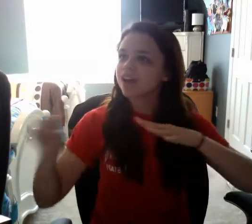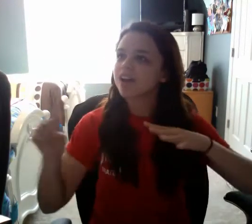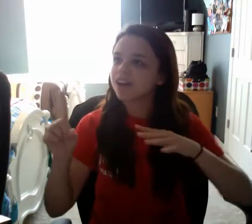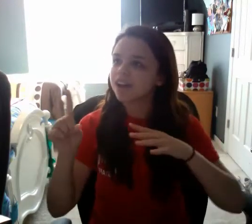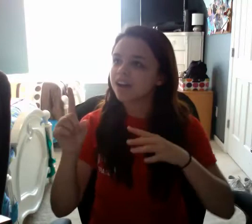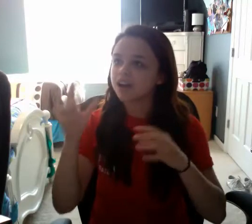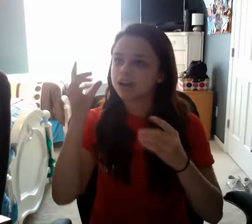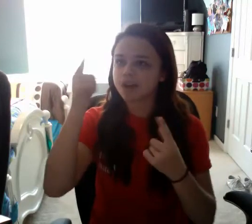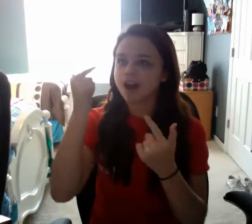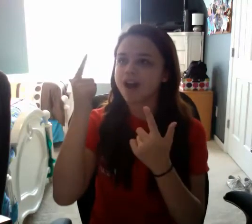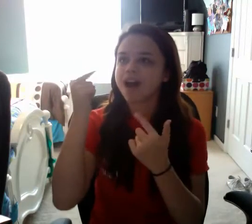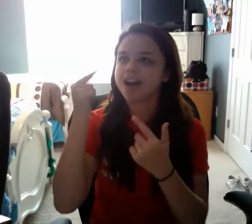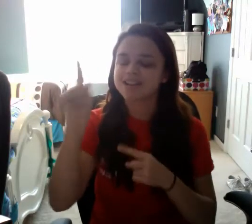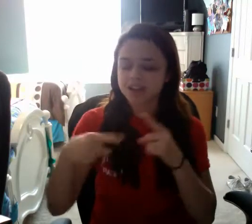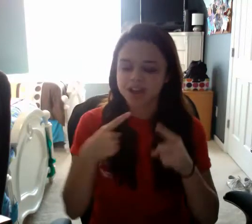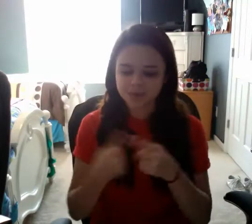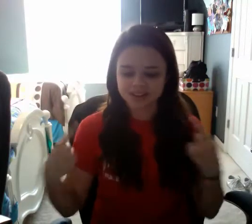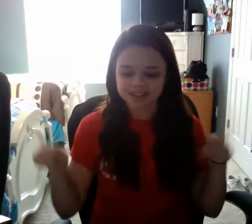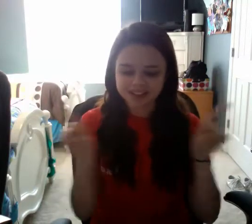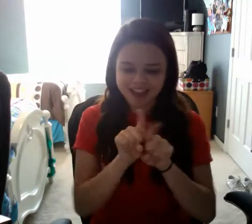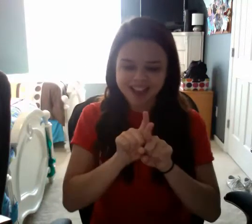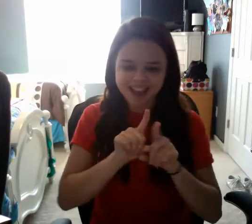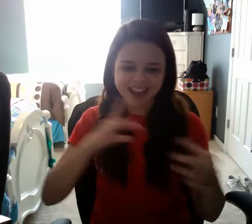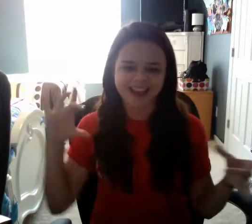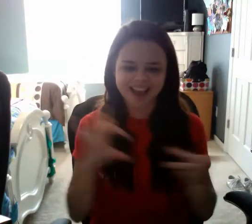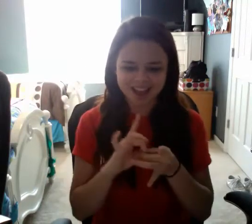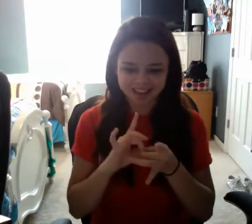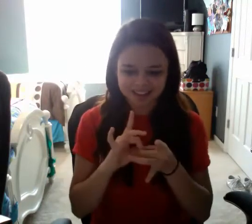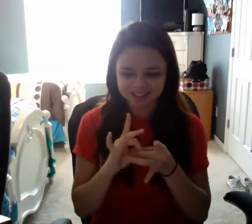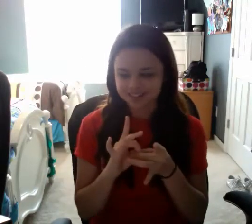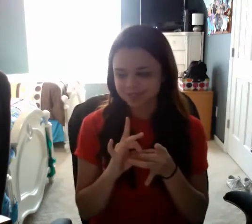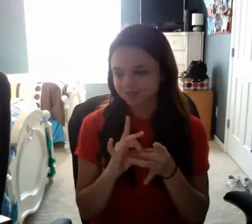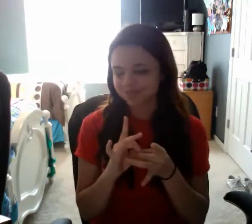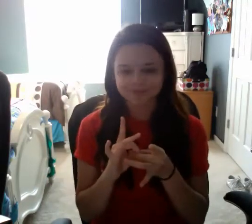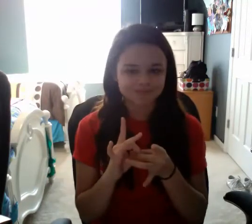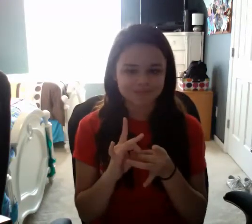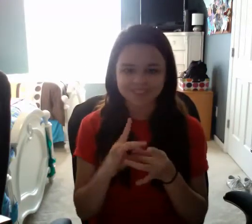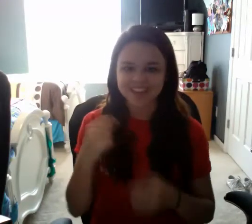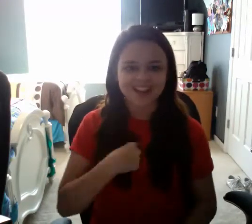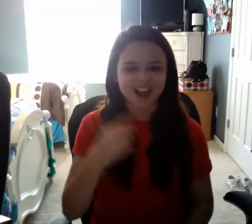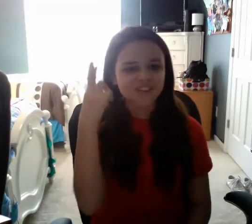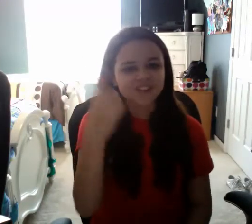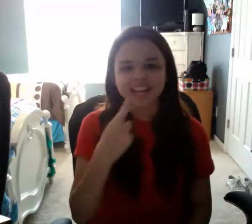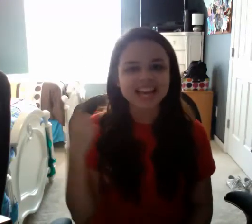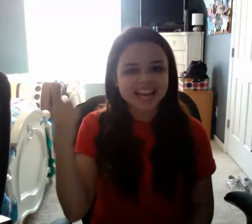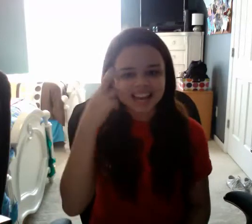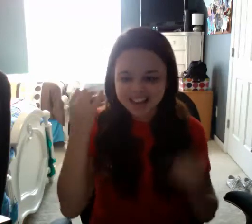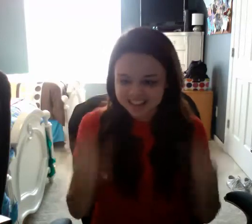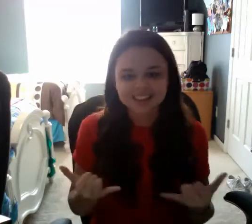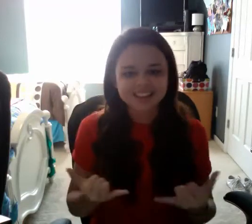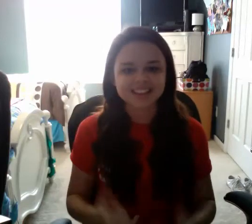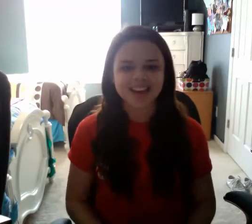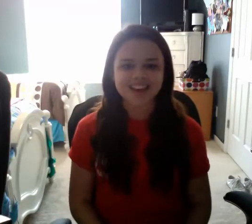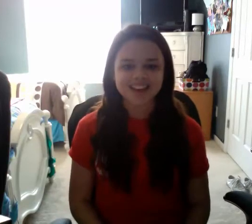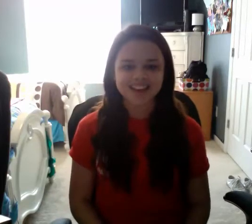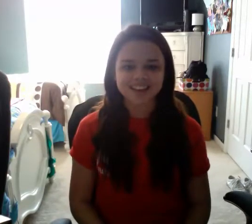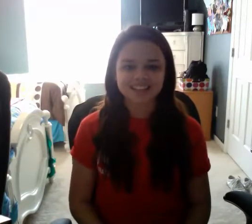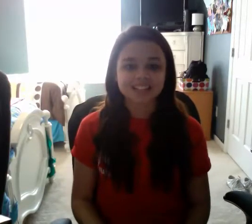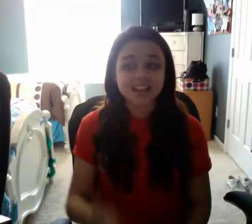gone, when he met me And I realized, the